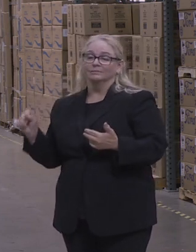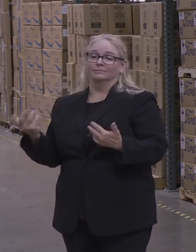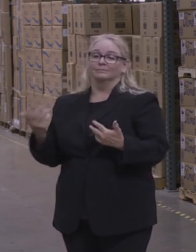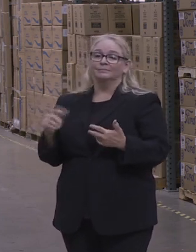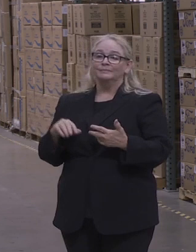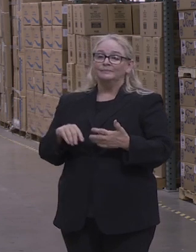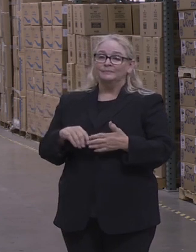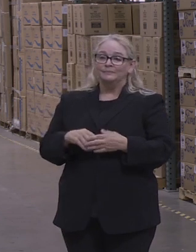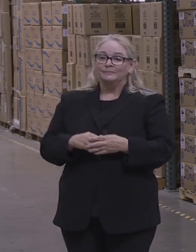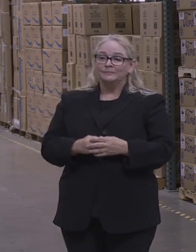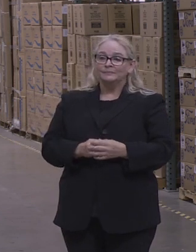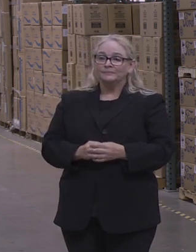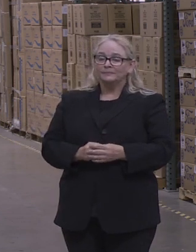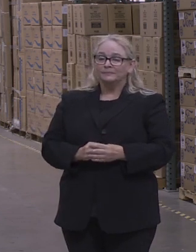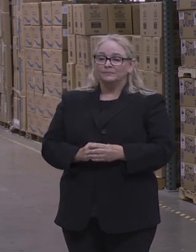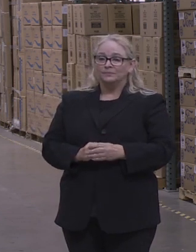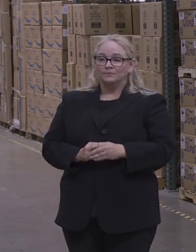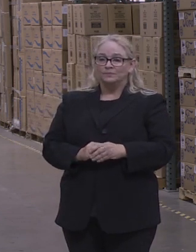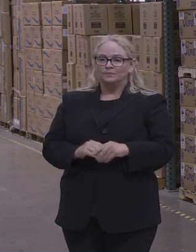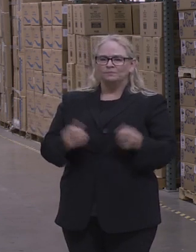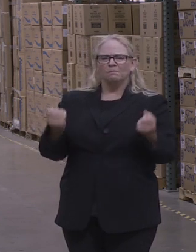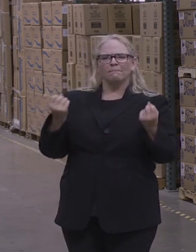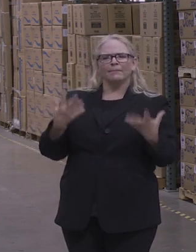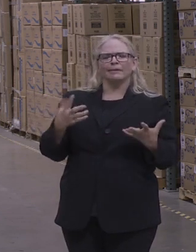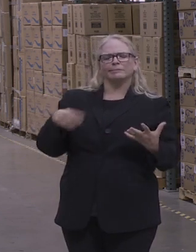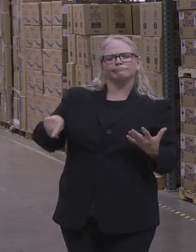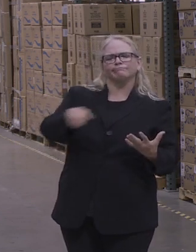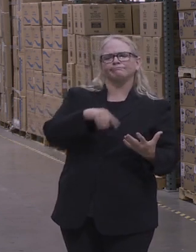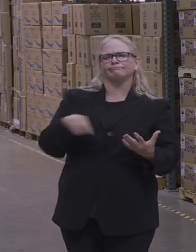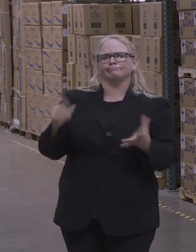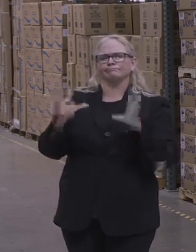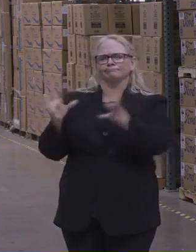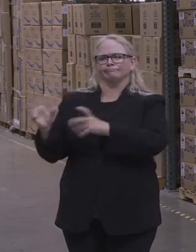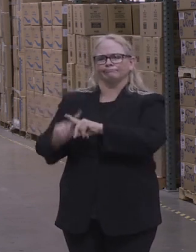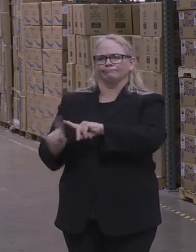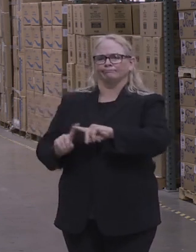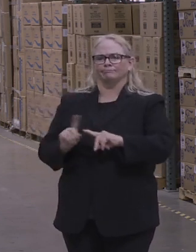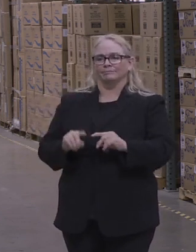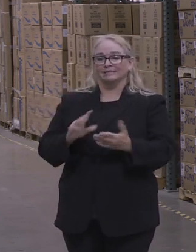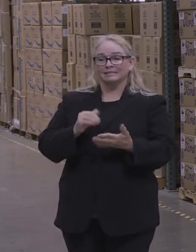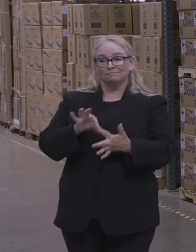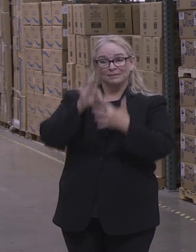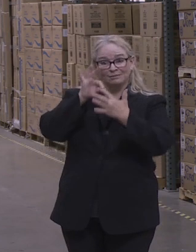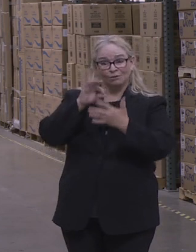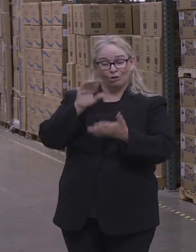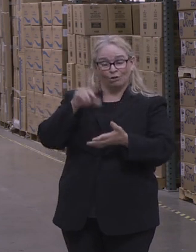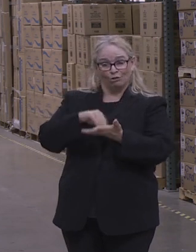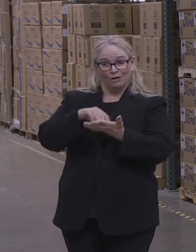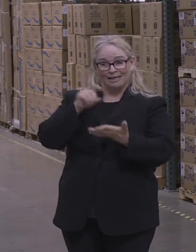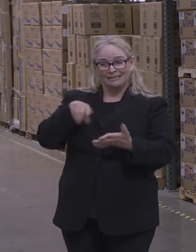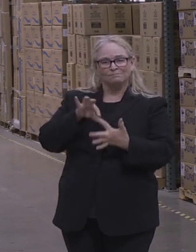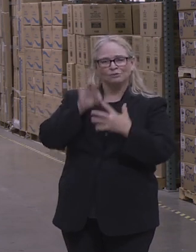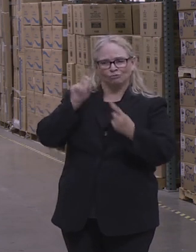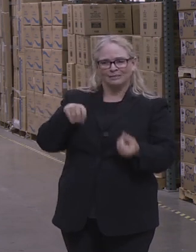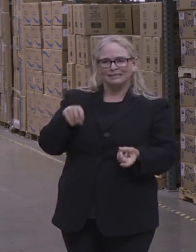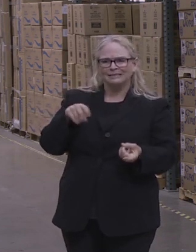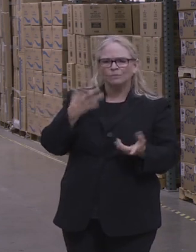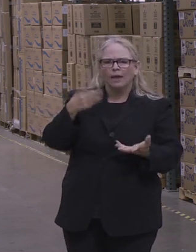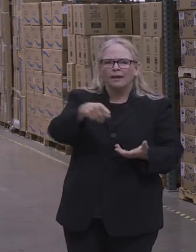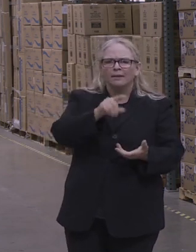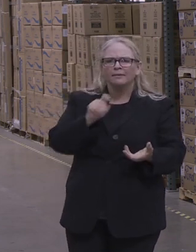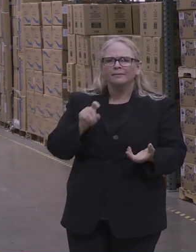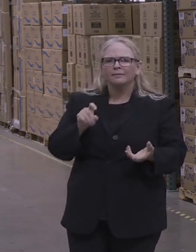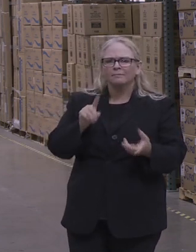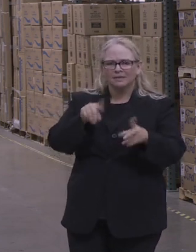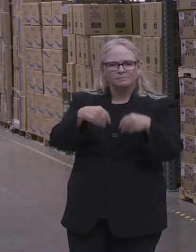those that I'm intimately familiar with special learning needs and abilities and disabilities. And